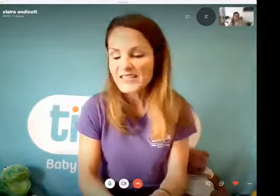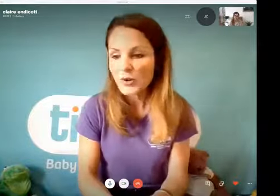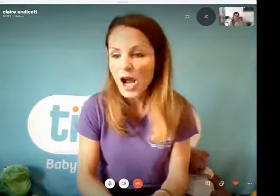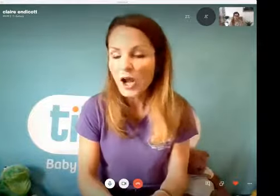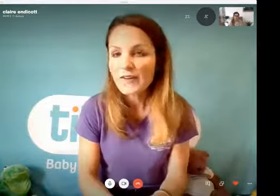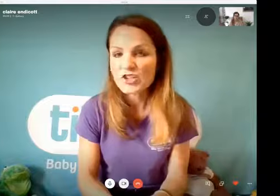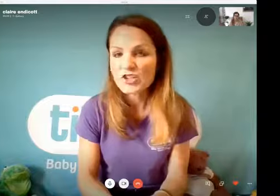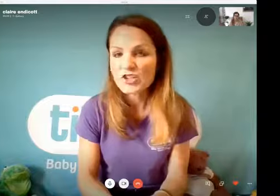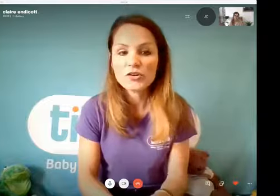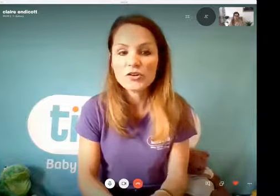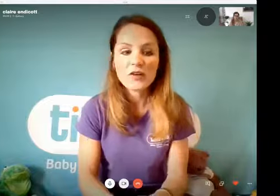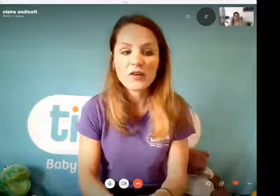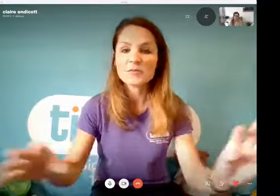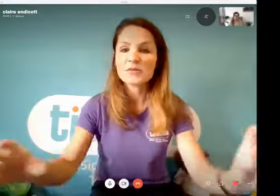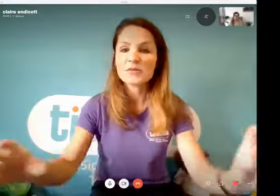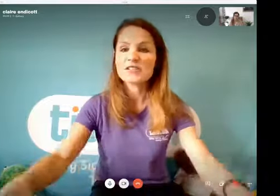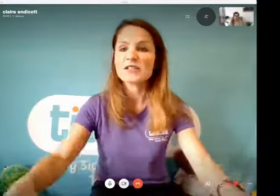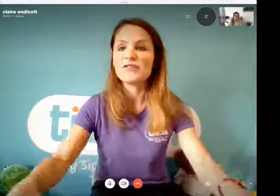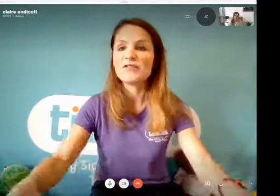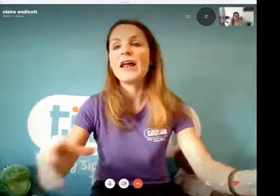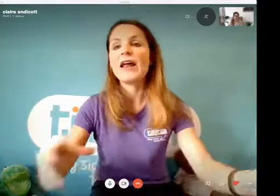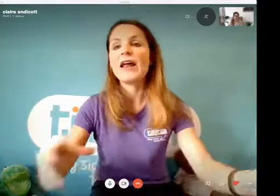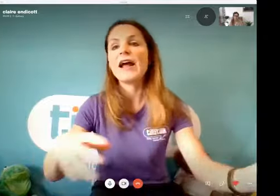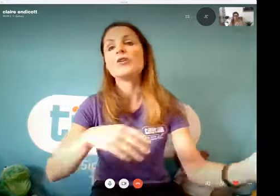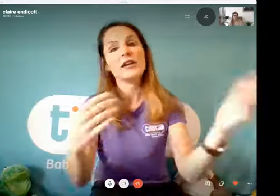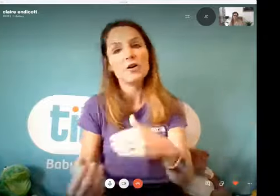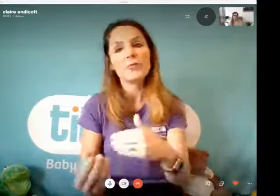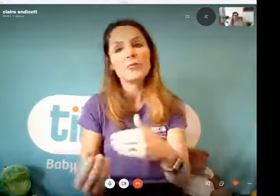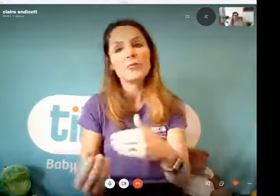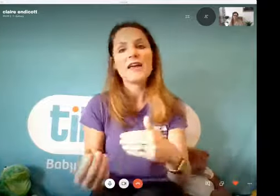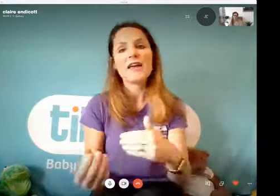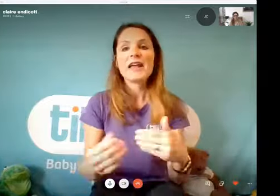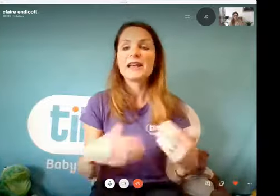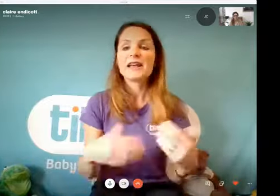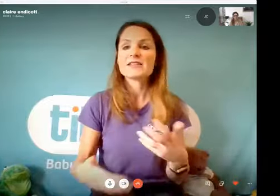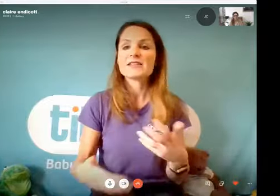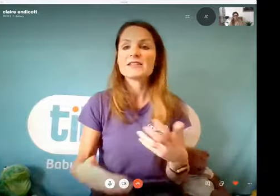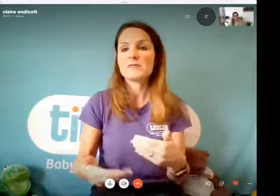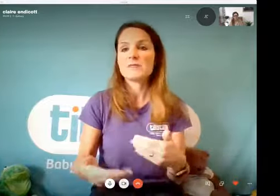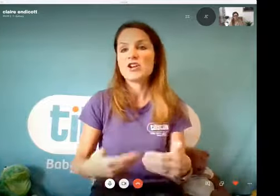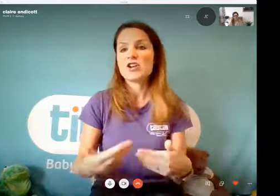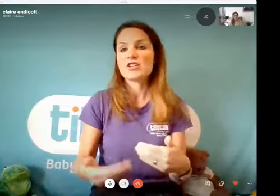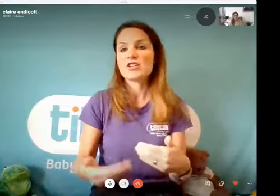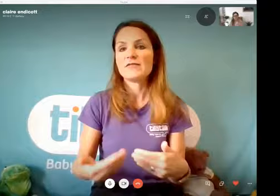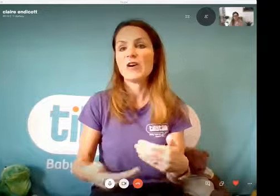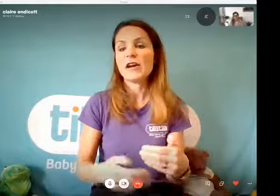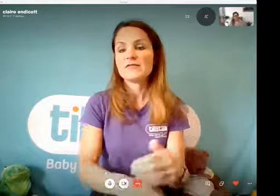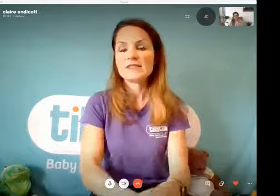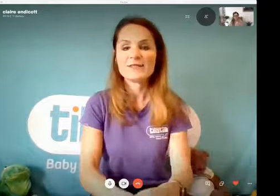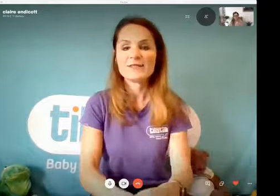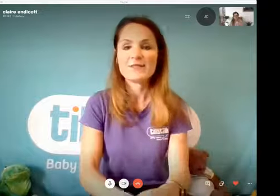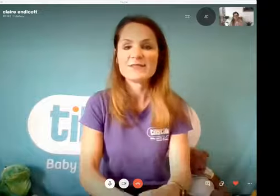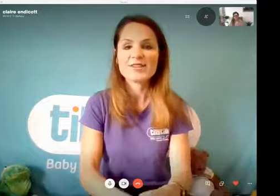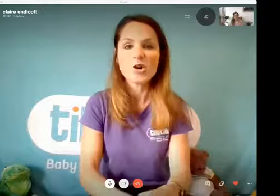that's shown you that some of the signs we've learned, how you can incorporate them into some nursery rhymes, into some songs. Even